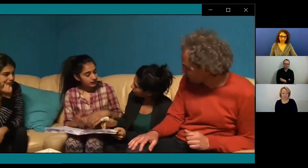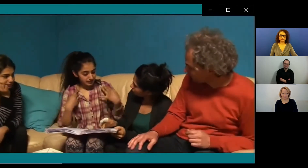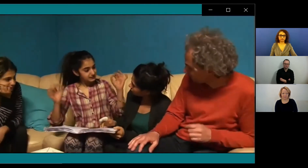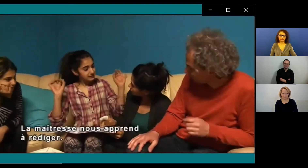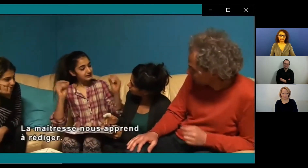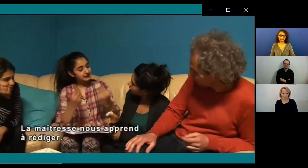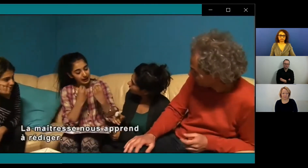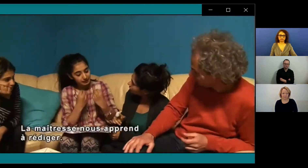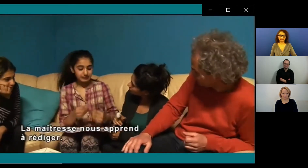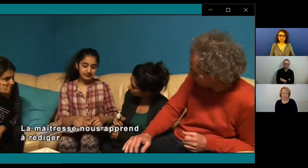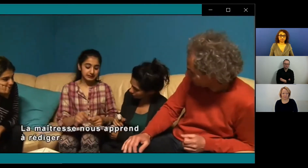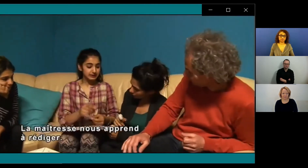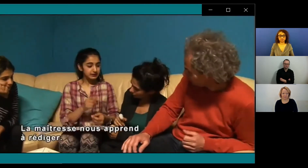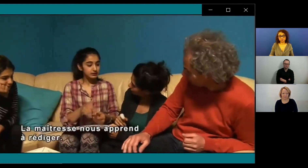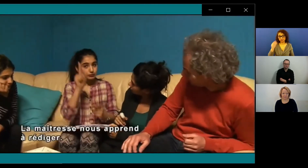past 2 years.